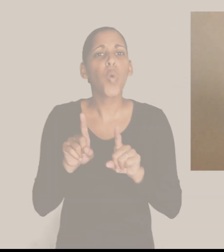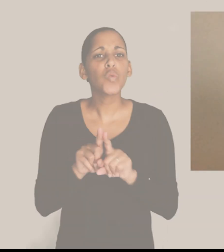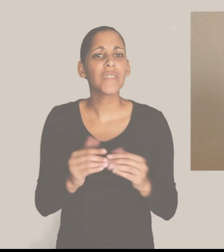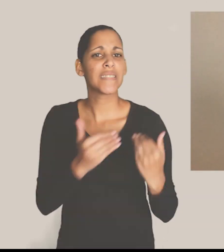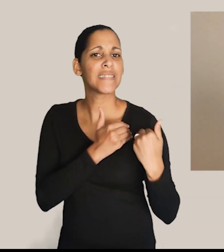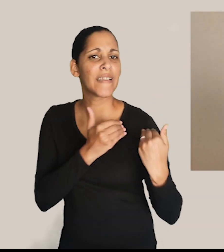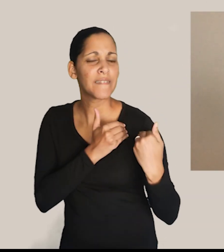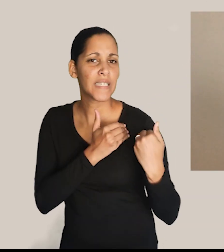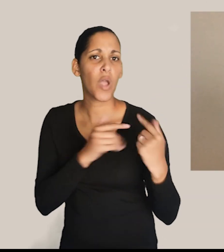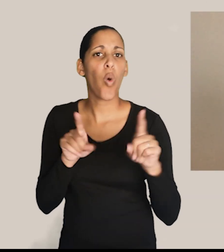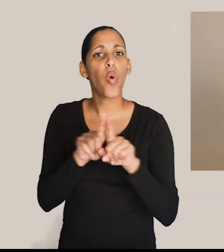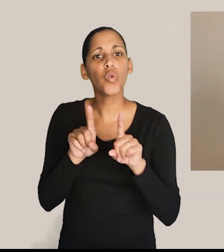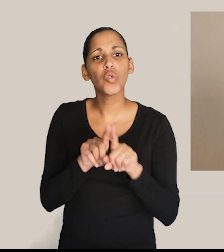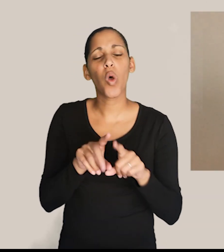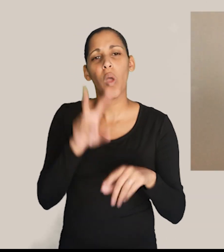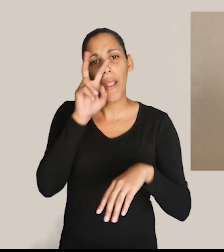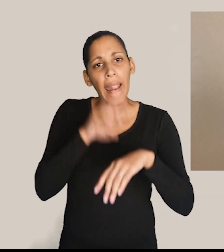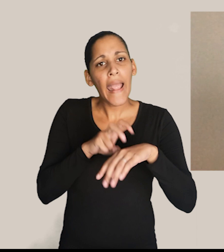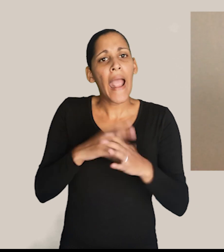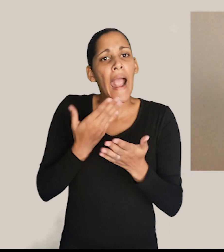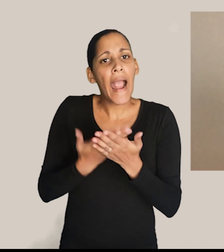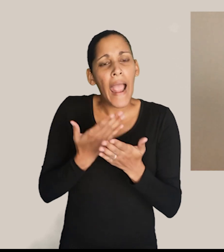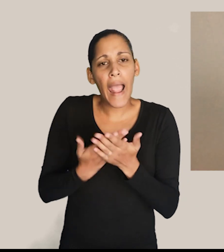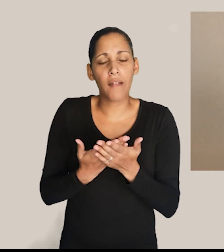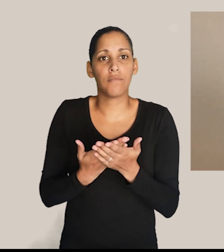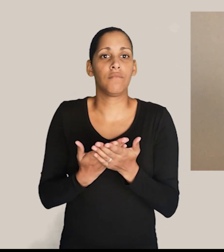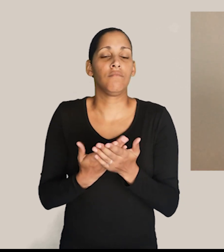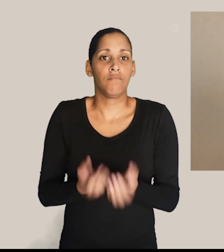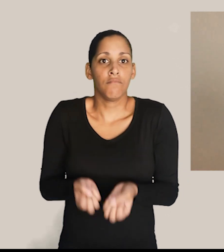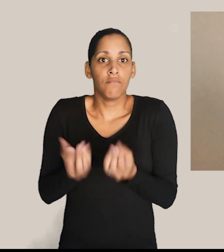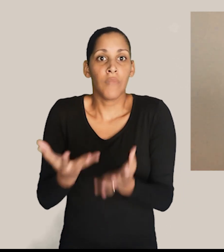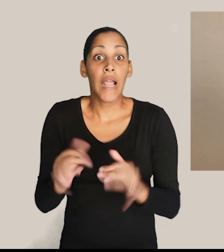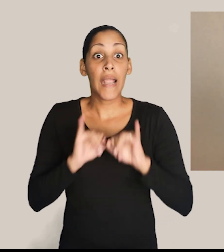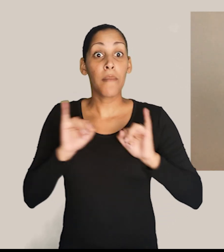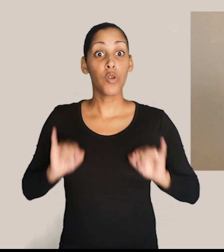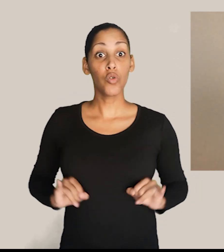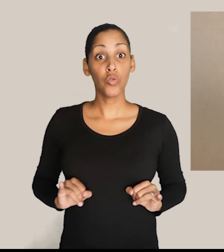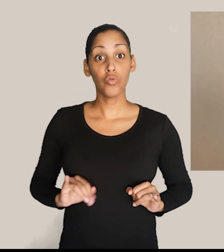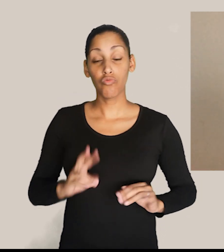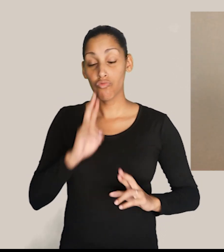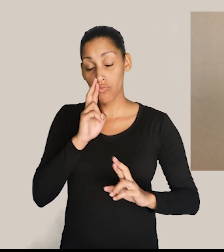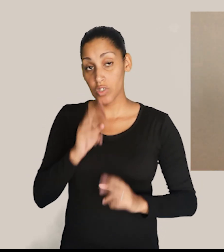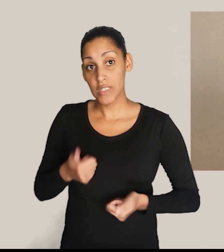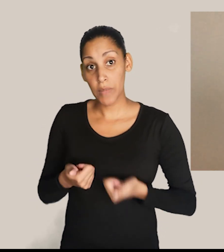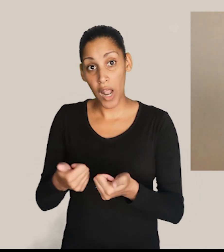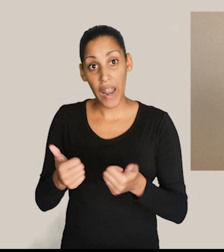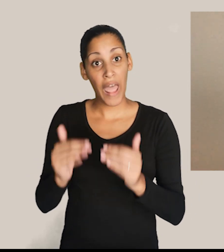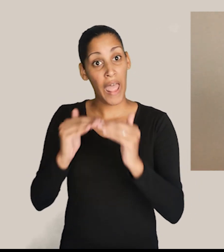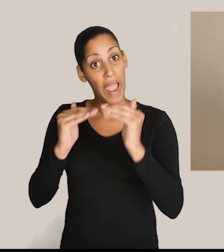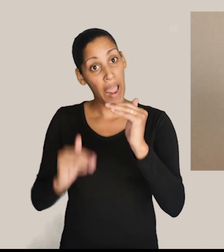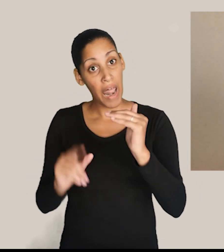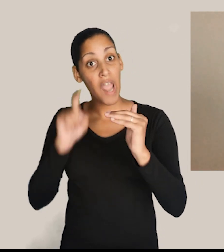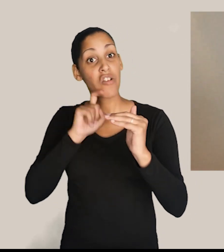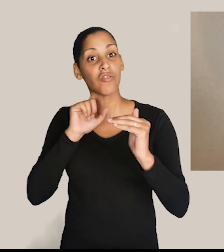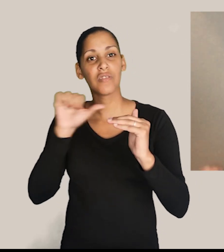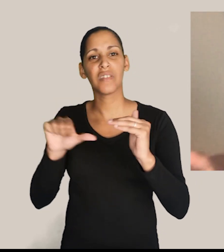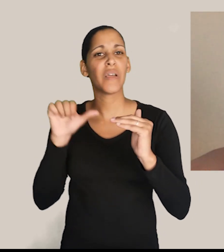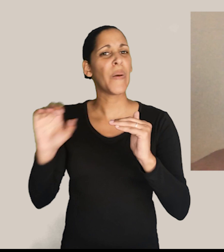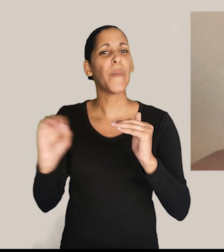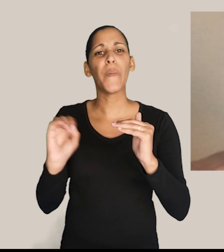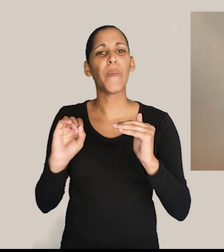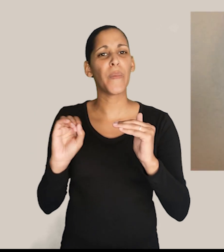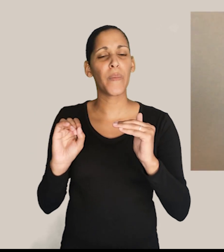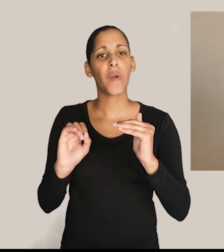The safety, as well as the ability to produce an immune response, has not been well studied for persons under the age of